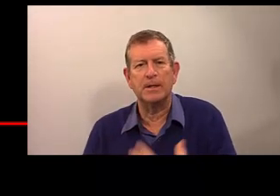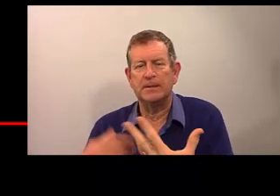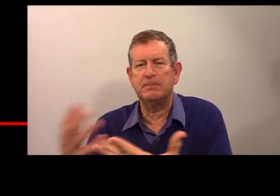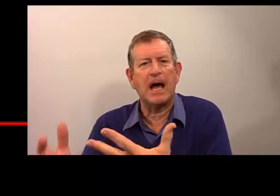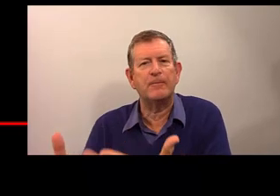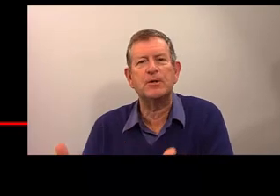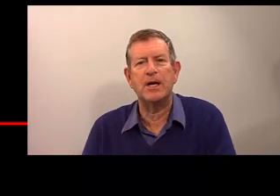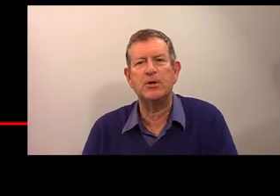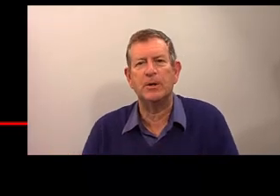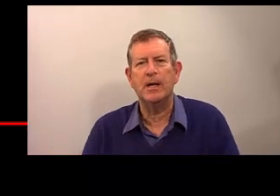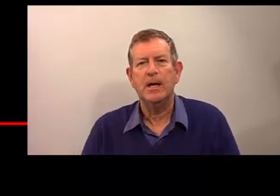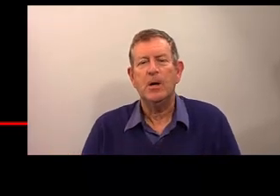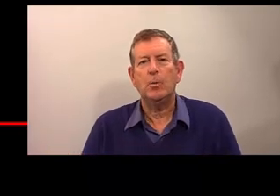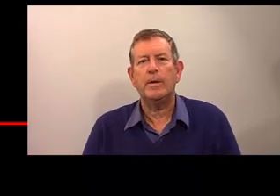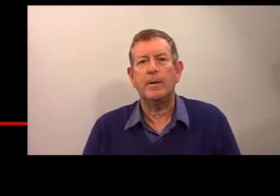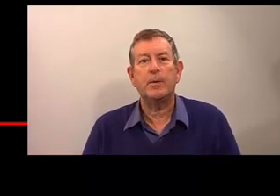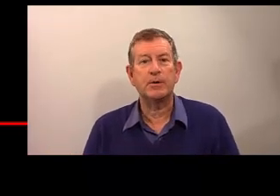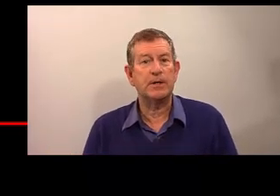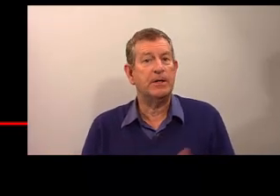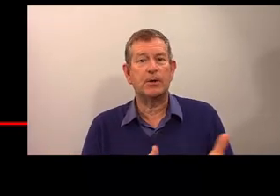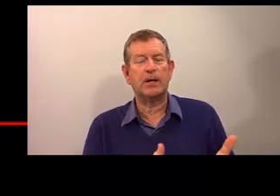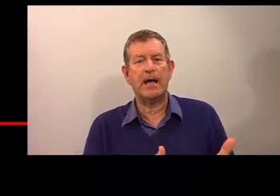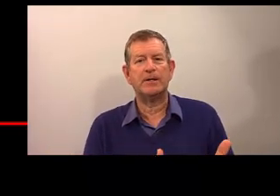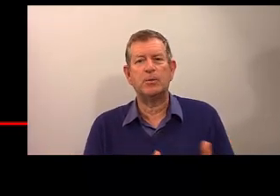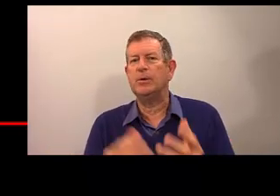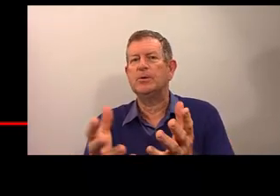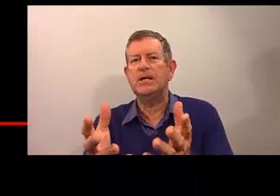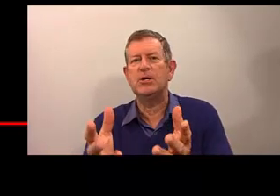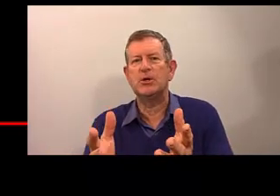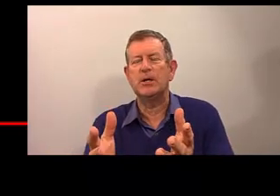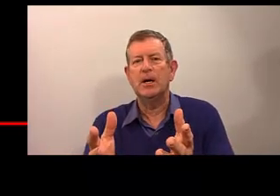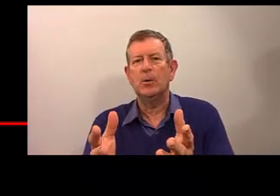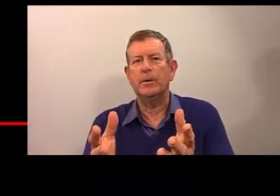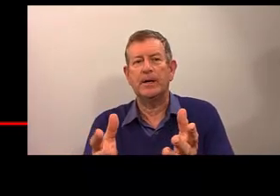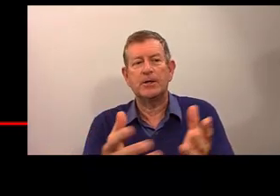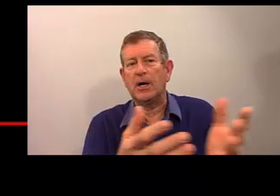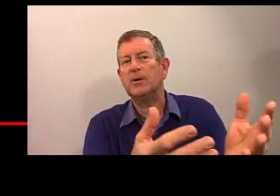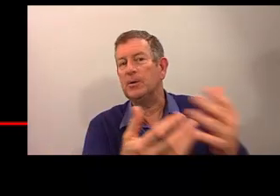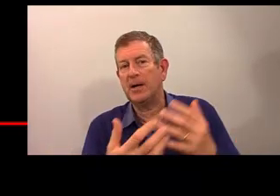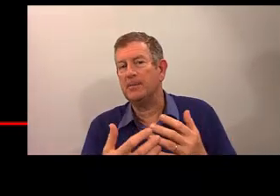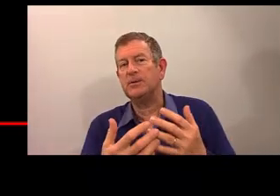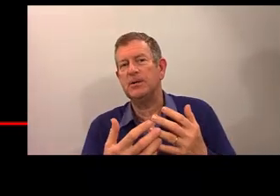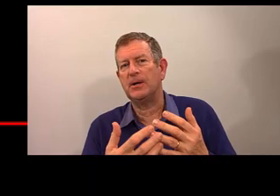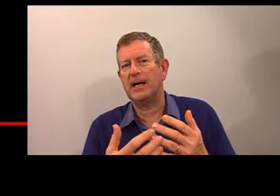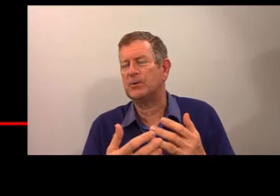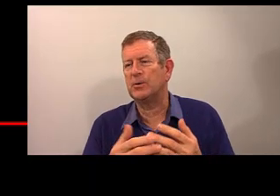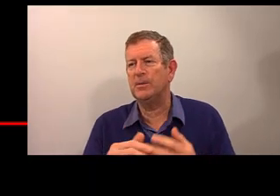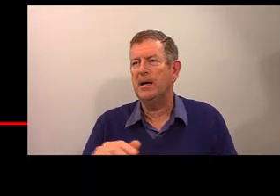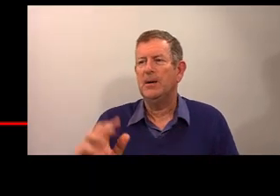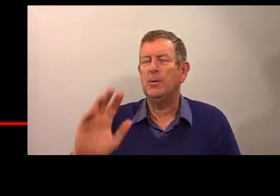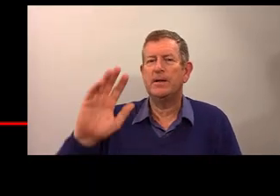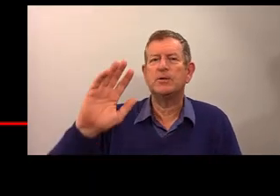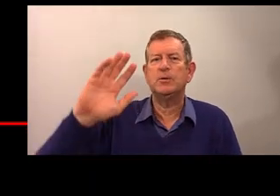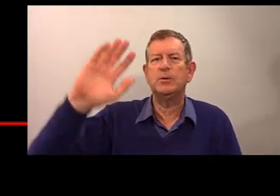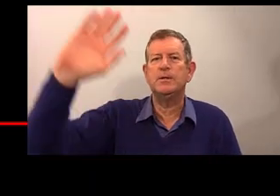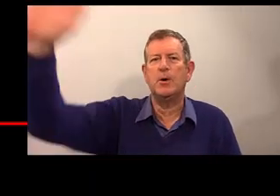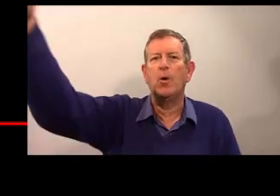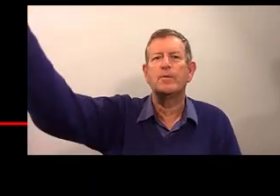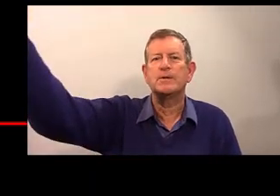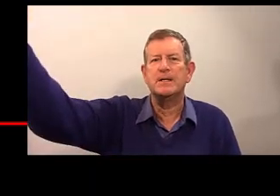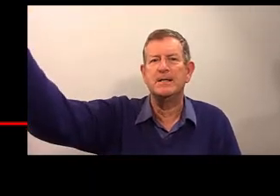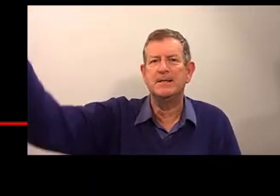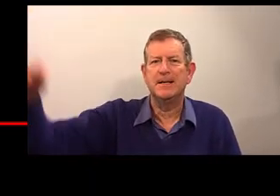or conversation with the person in your class, with your teacher, with an adult who comes to your classroom, with a